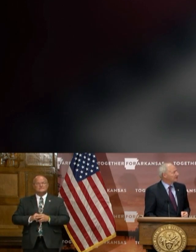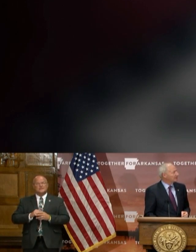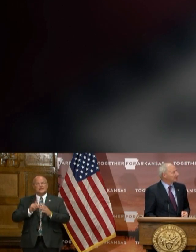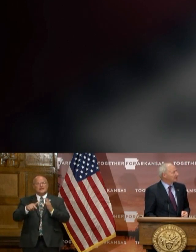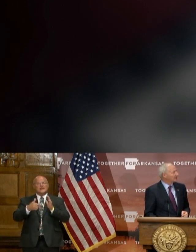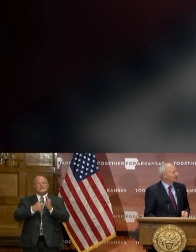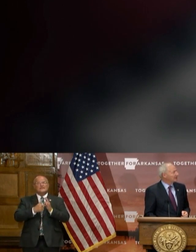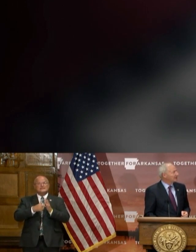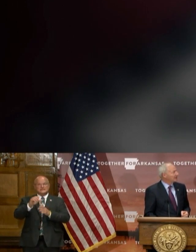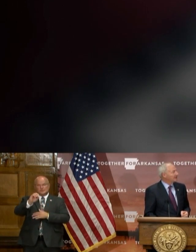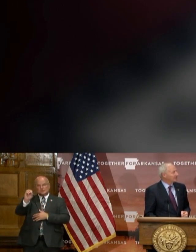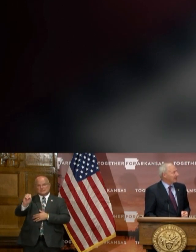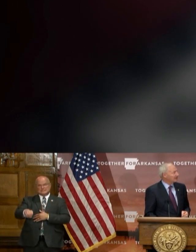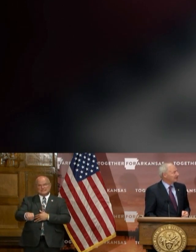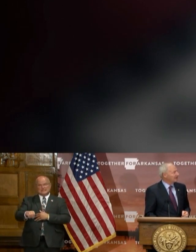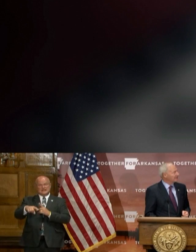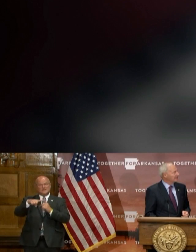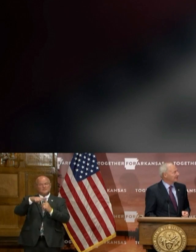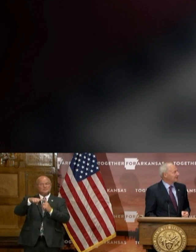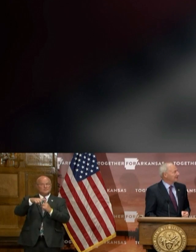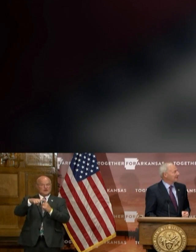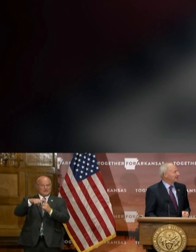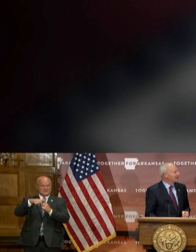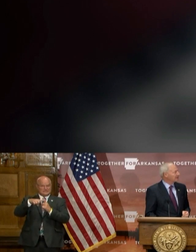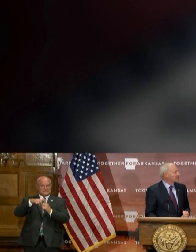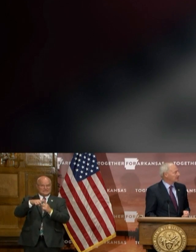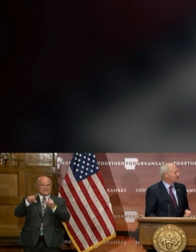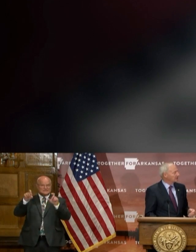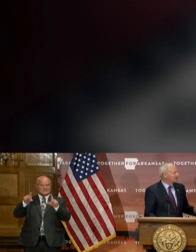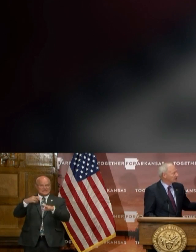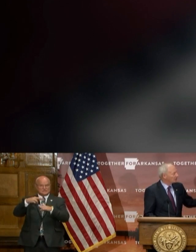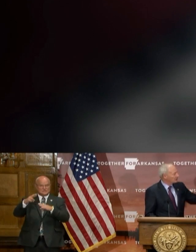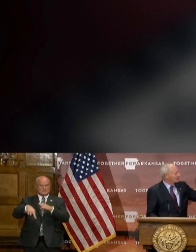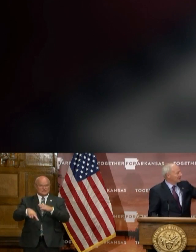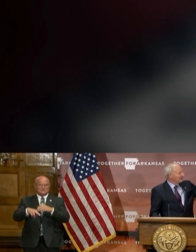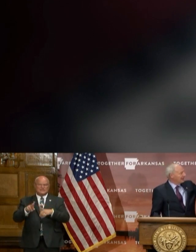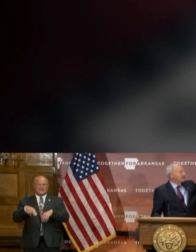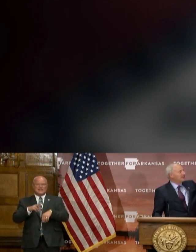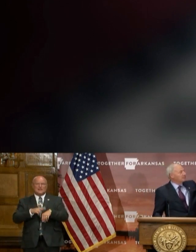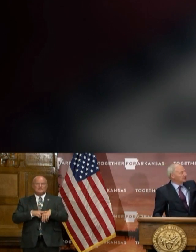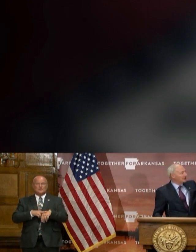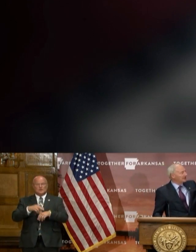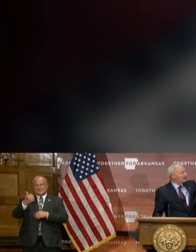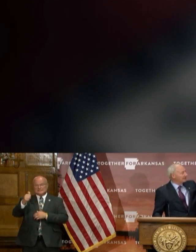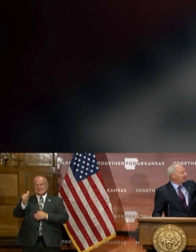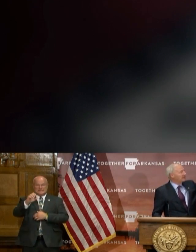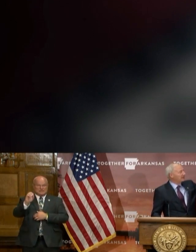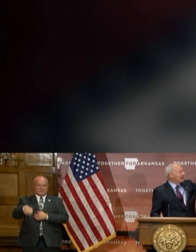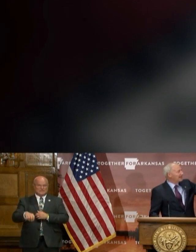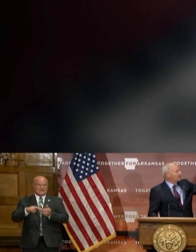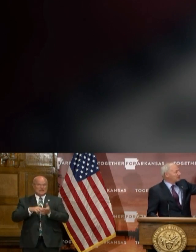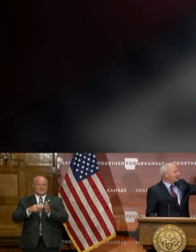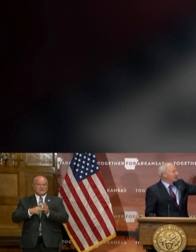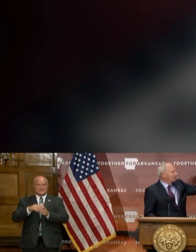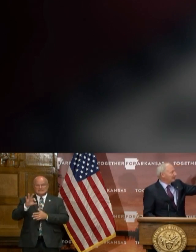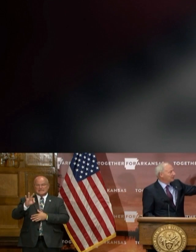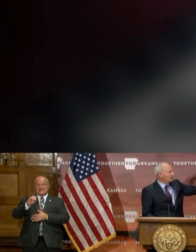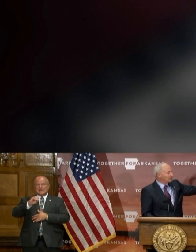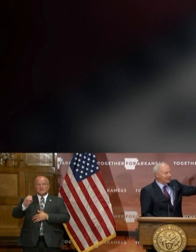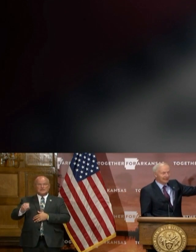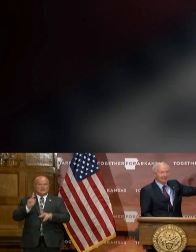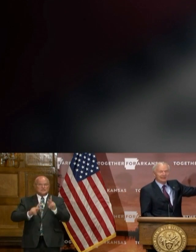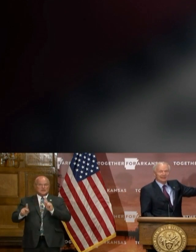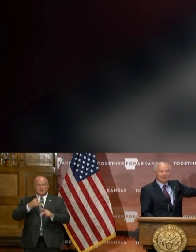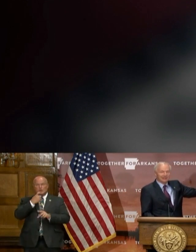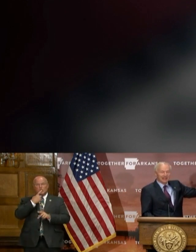this is the percent of positive test results. And of course, at 10%, that means that 90% of the people